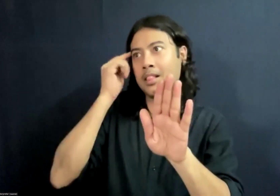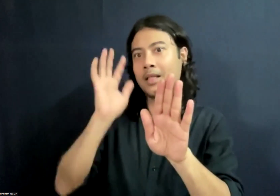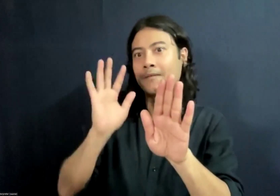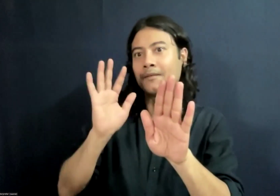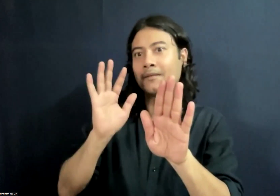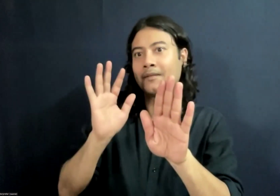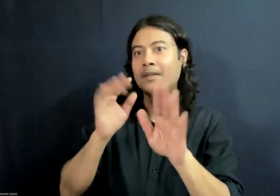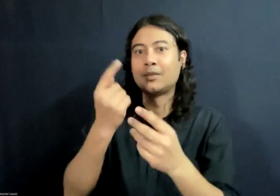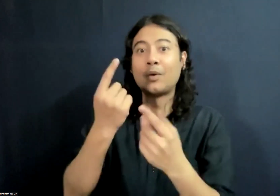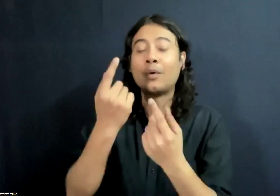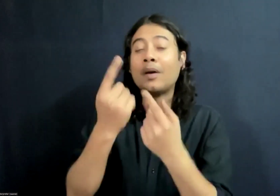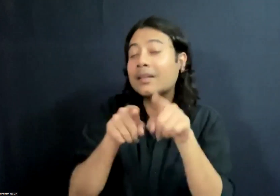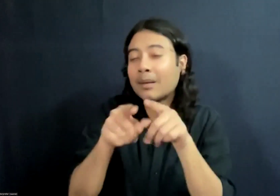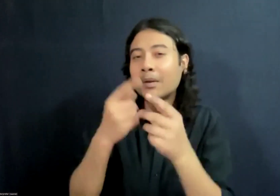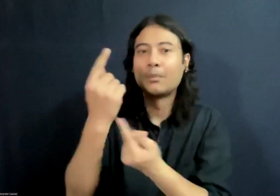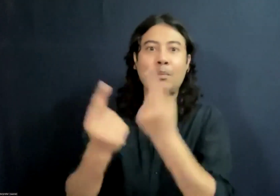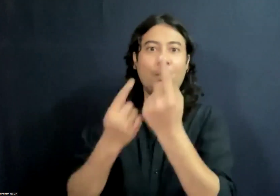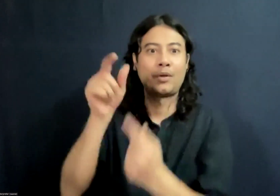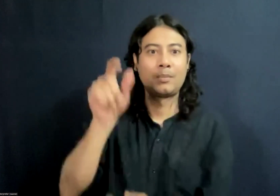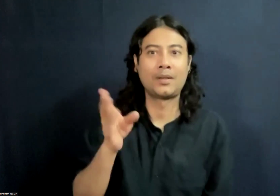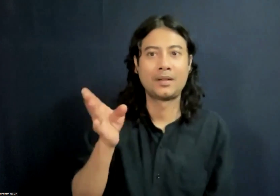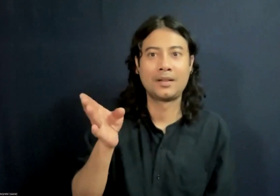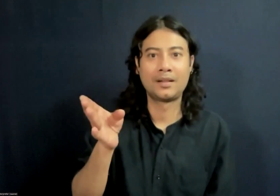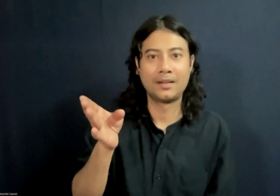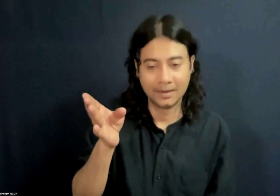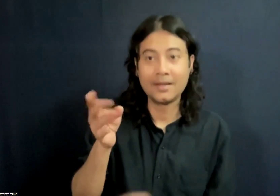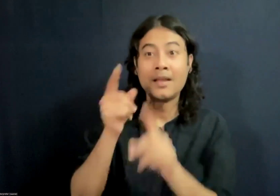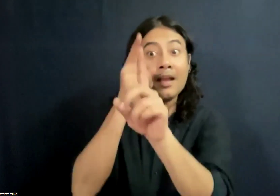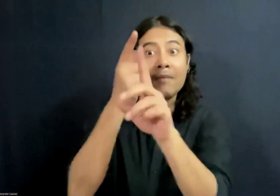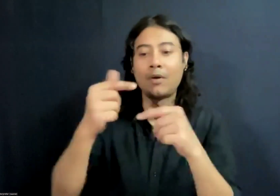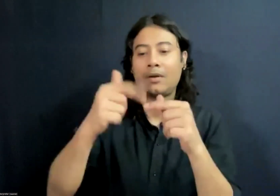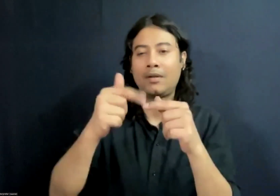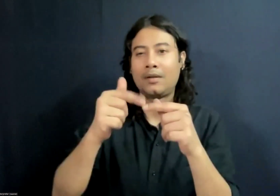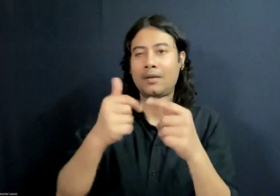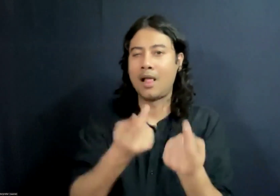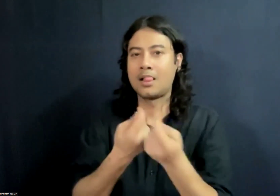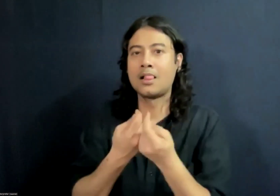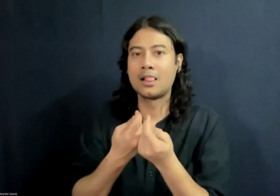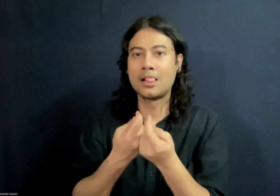you know, uh, some biryani, something he will give to attract people.